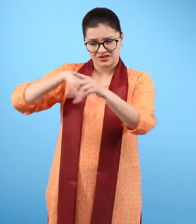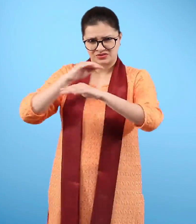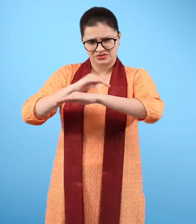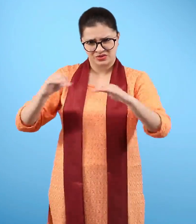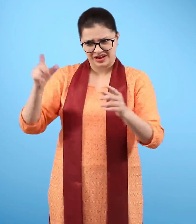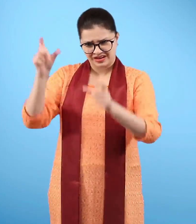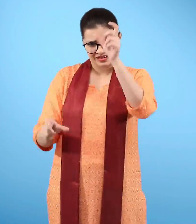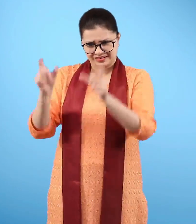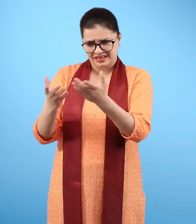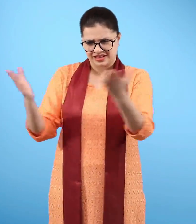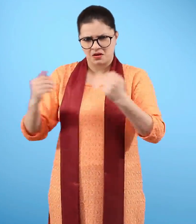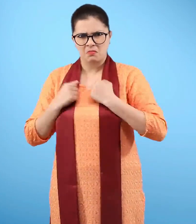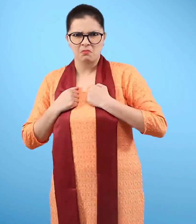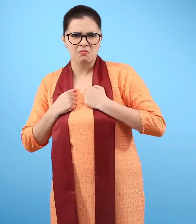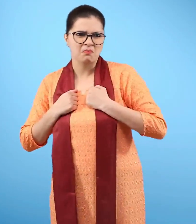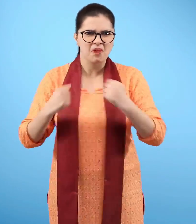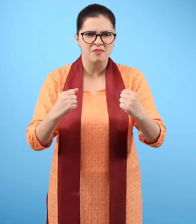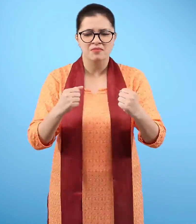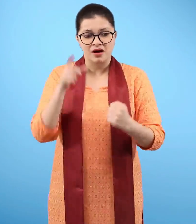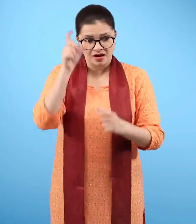These children have got bravery awards.